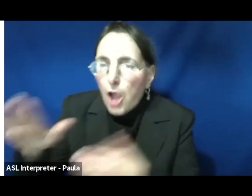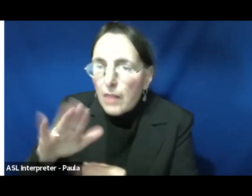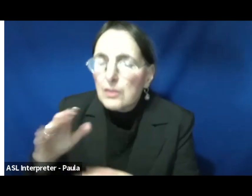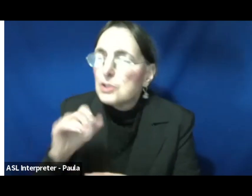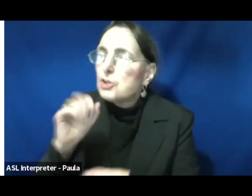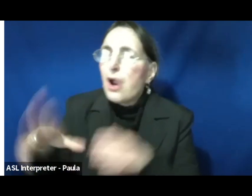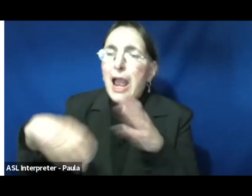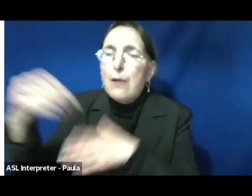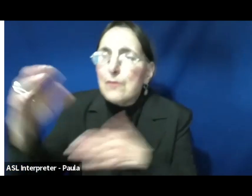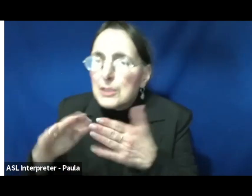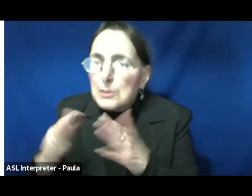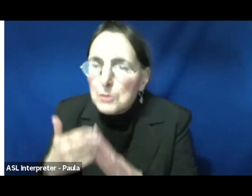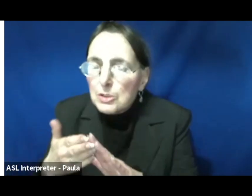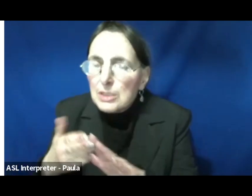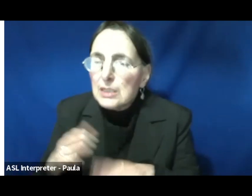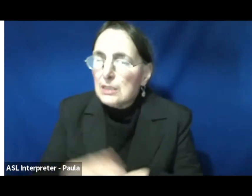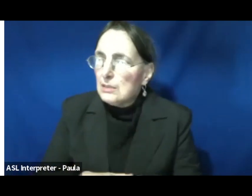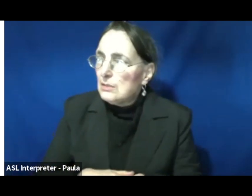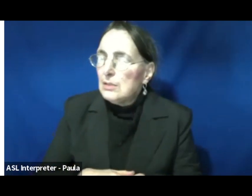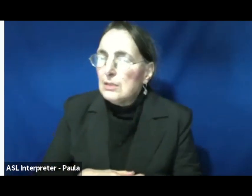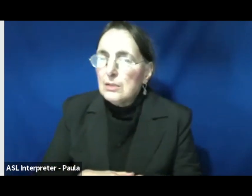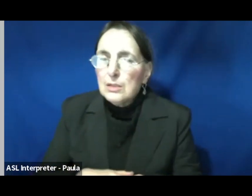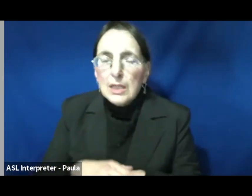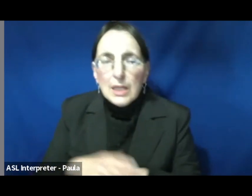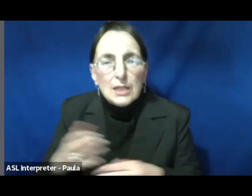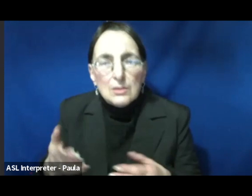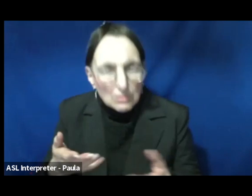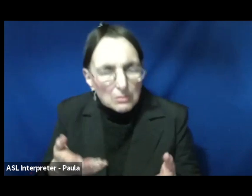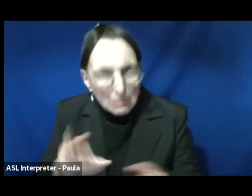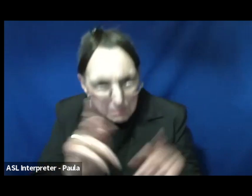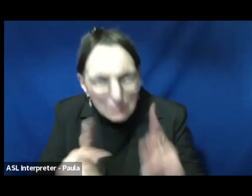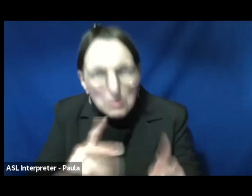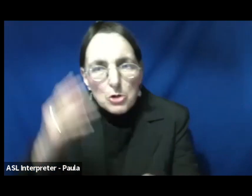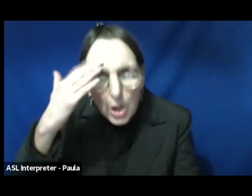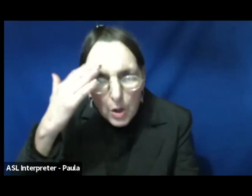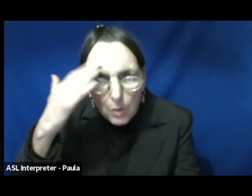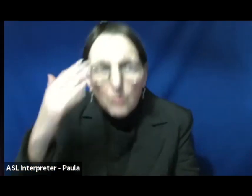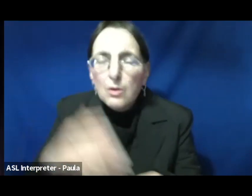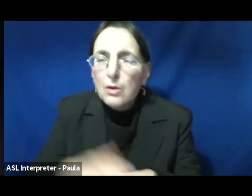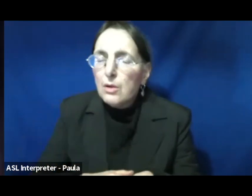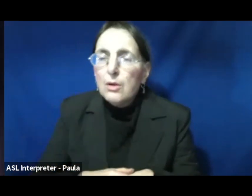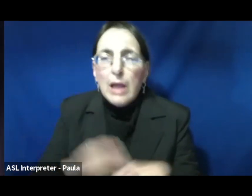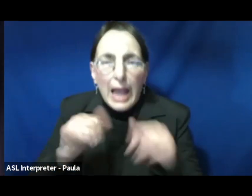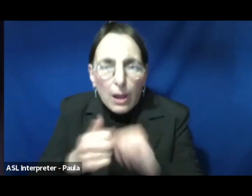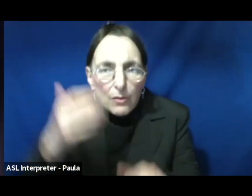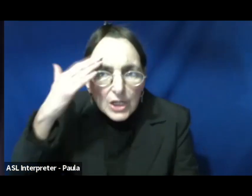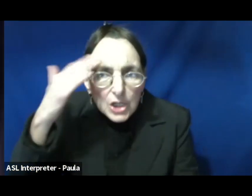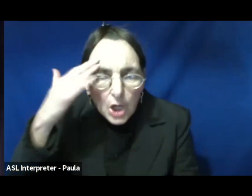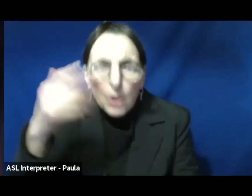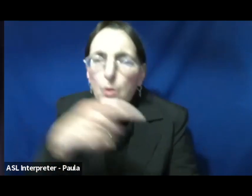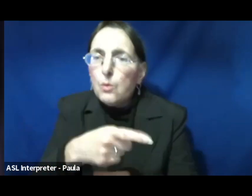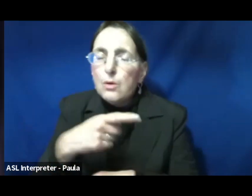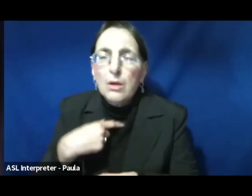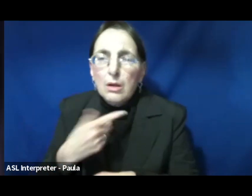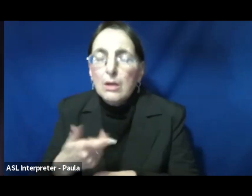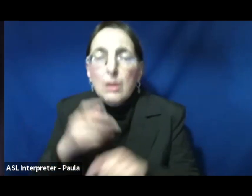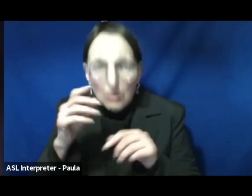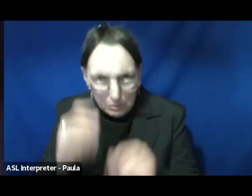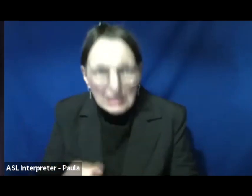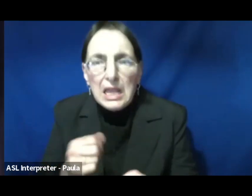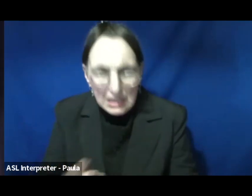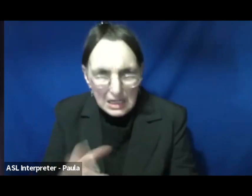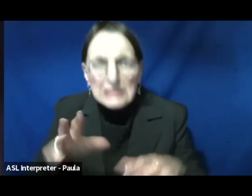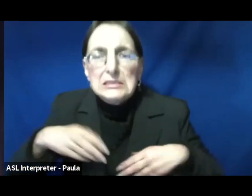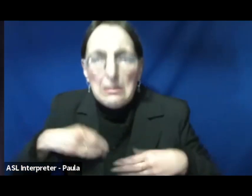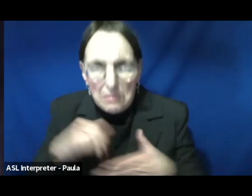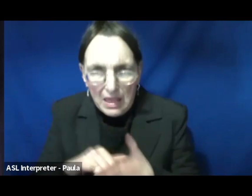community, because we're uplifting what they know and how they know it. Doesn't mean we're going to agree all the time. Does that make sense? There are going to